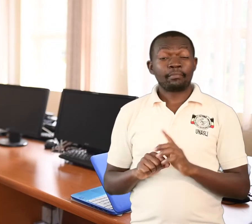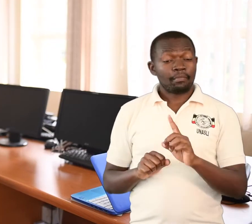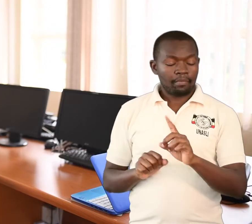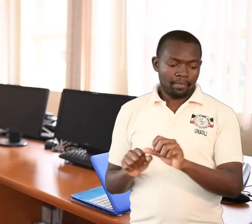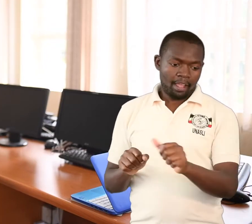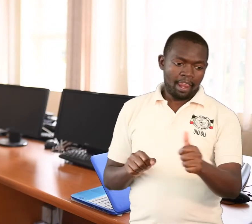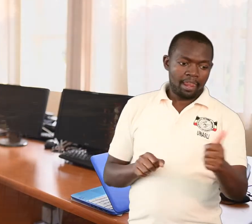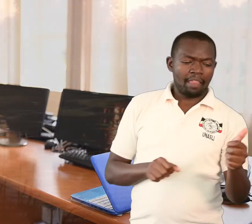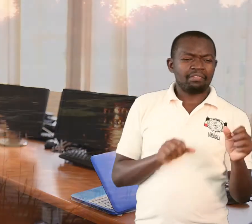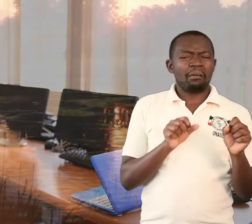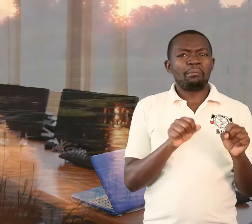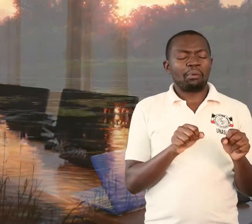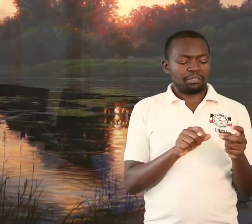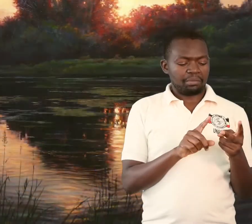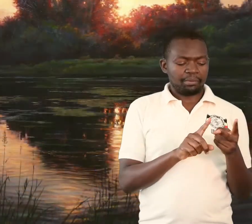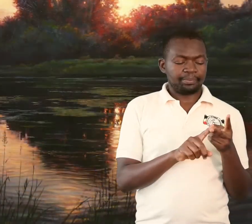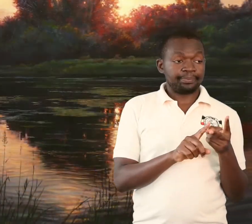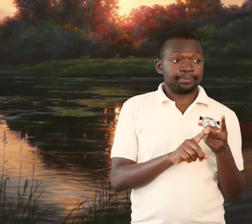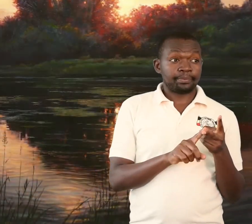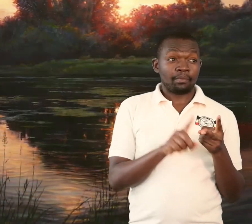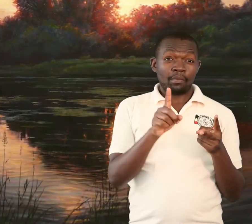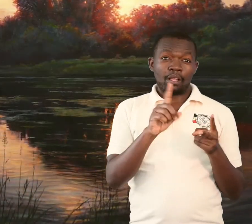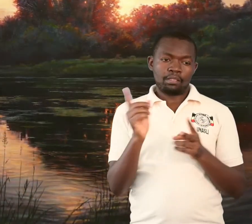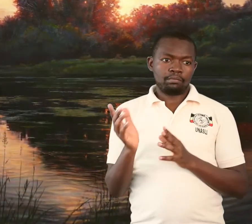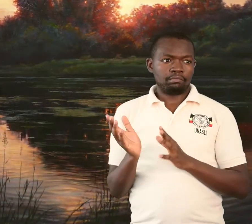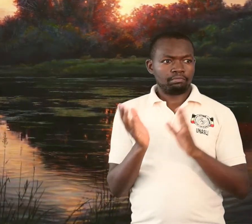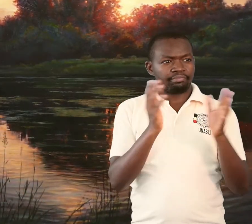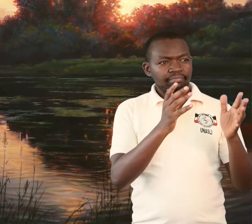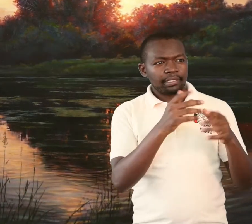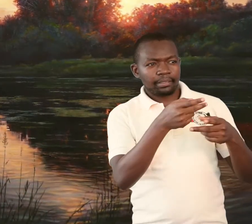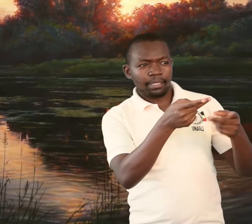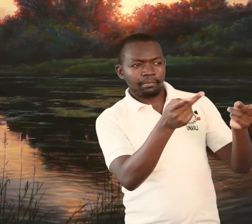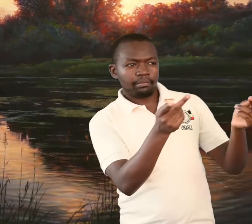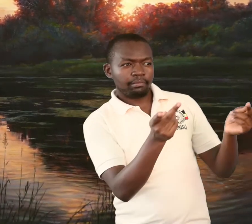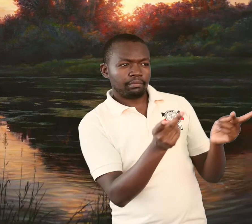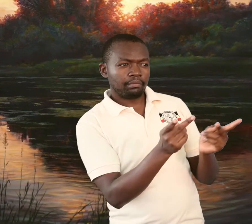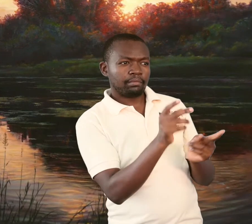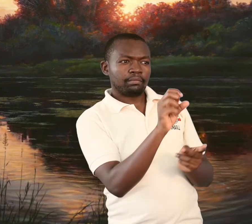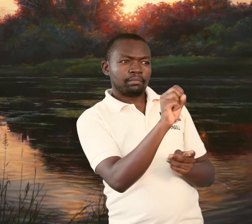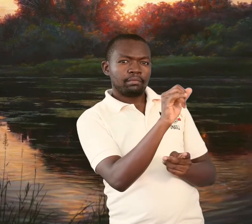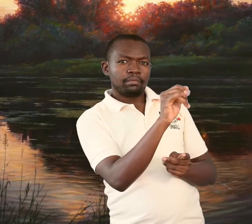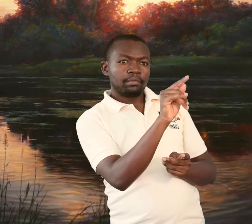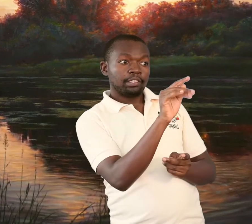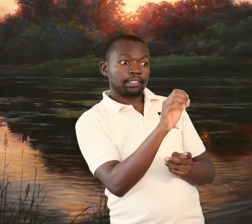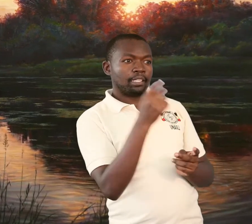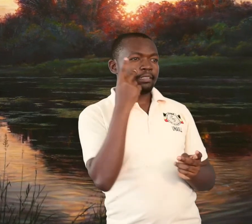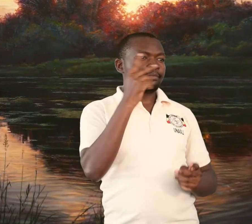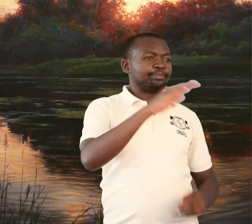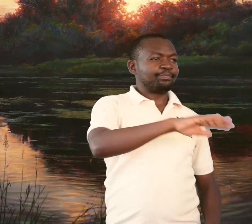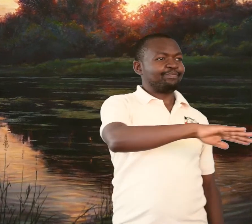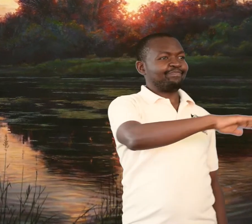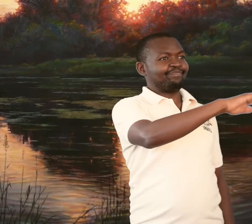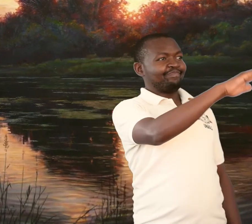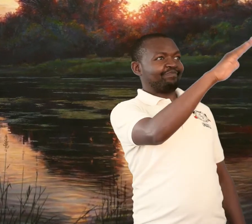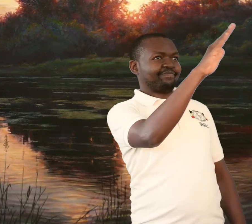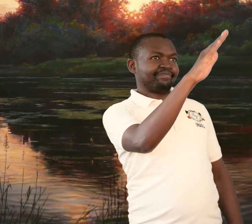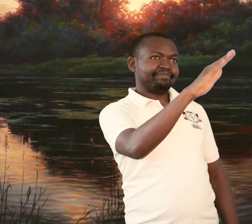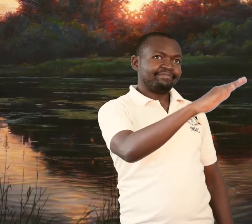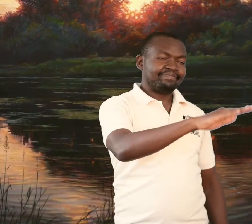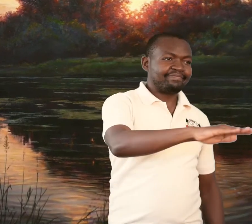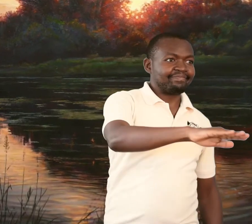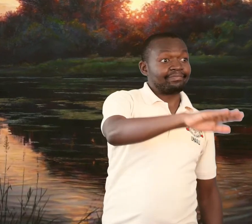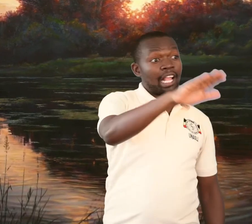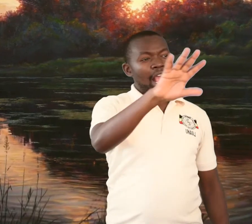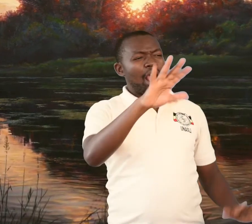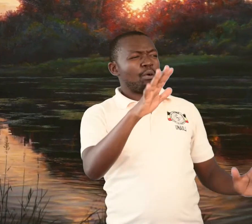Another one could be you are taken to a site and you look at the hills the way